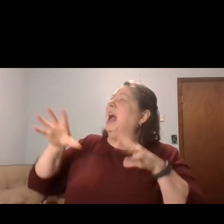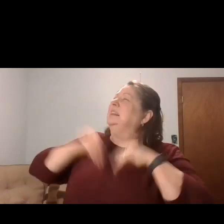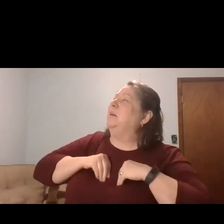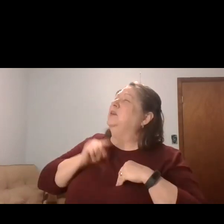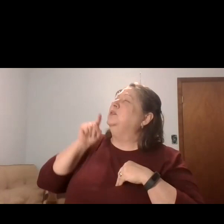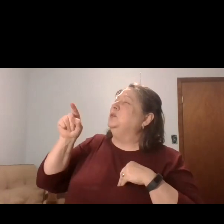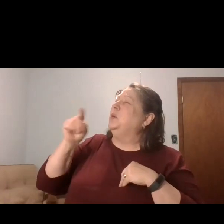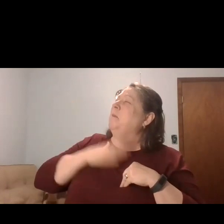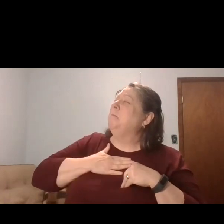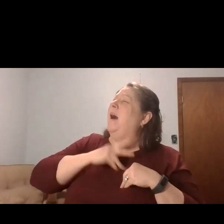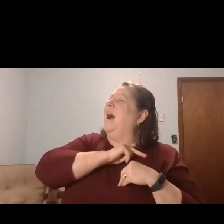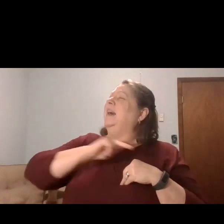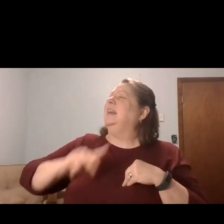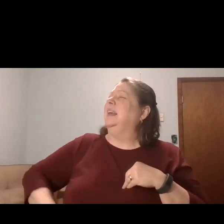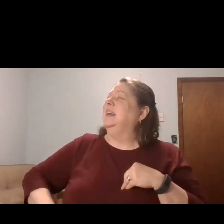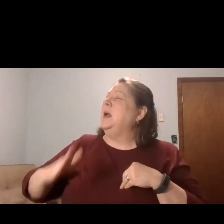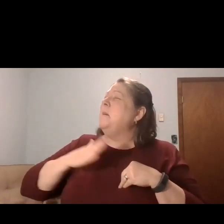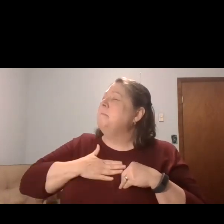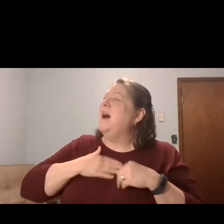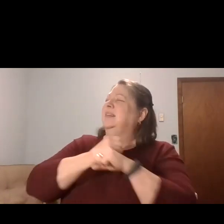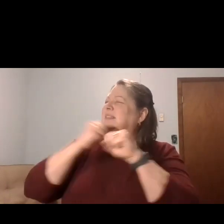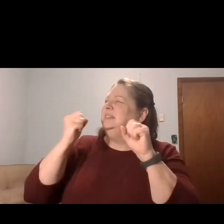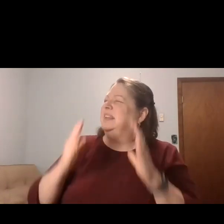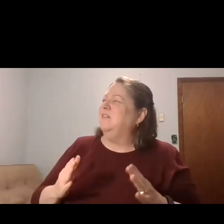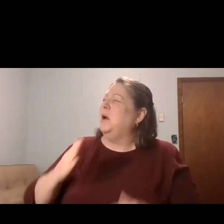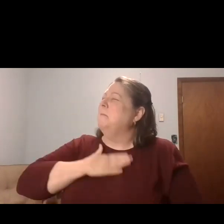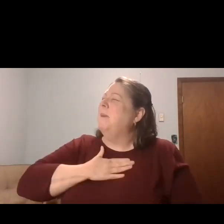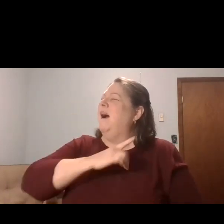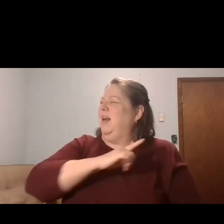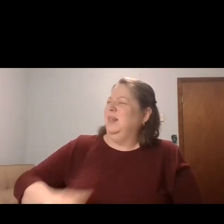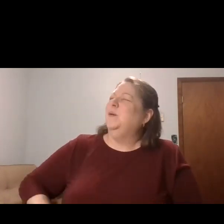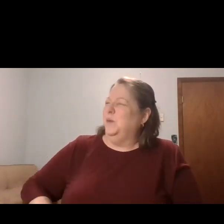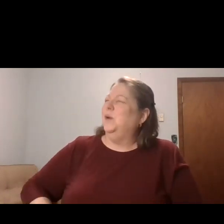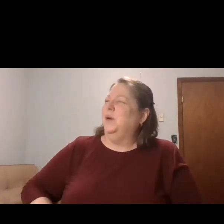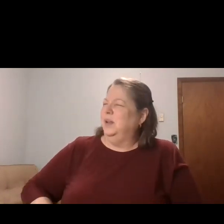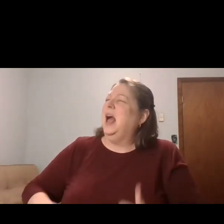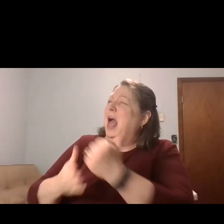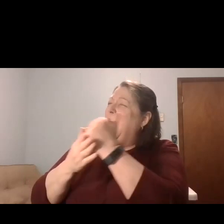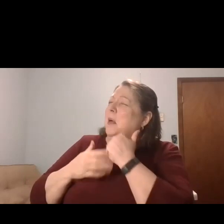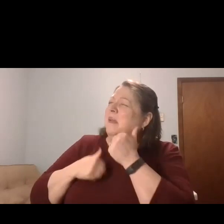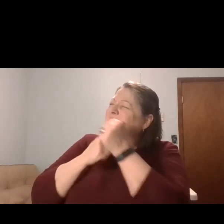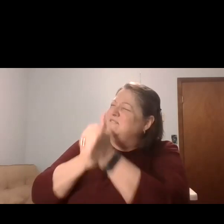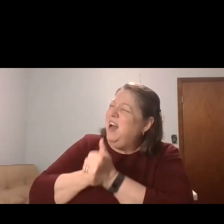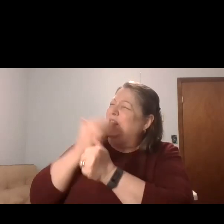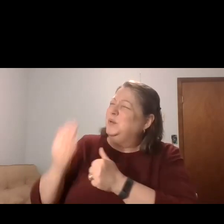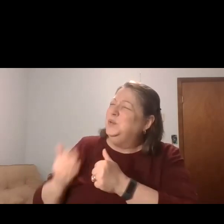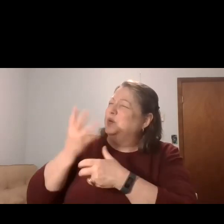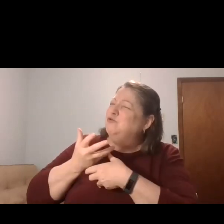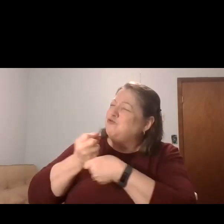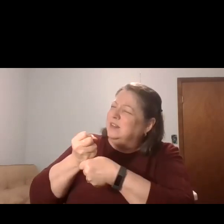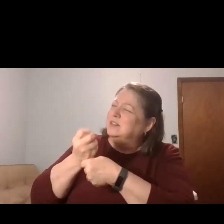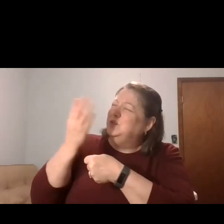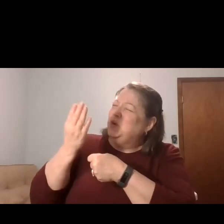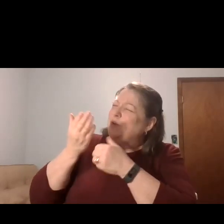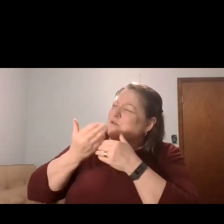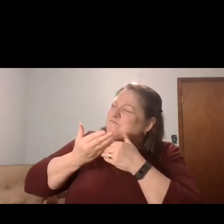my King, as my Savior, as my Lord. Help me to follow you and to trust you amidst everything